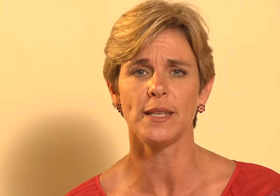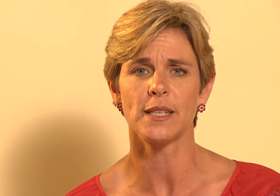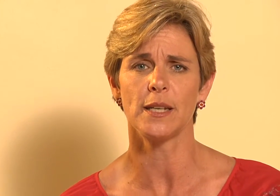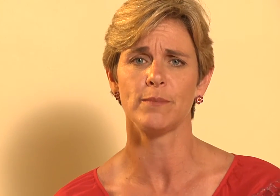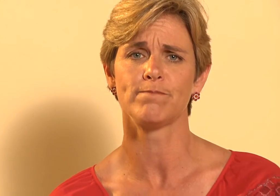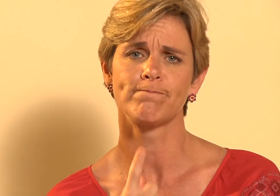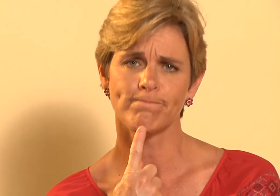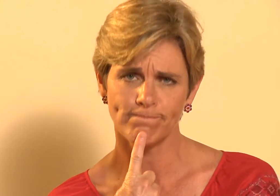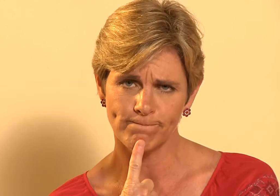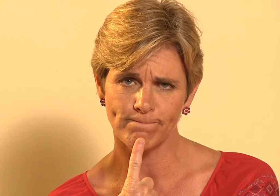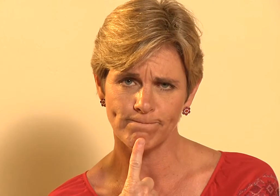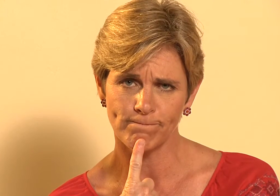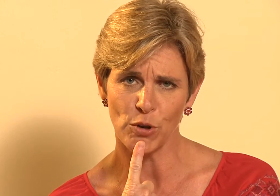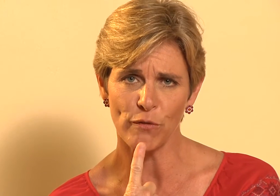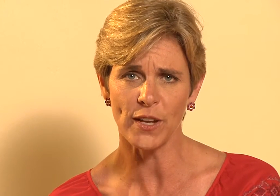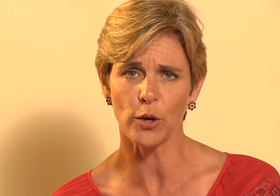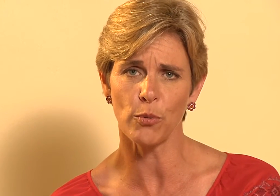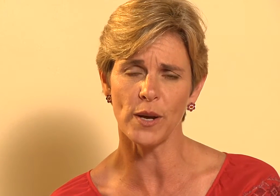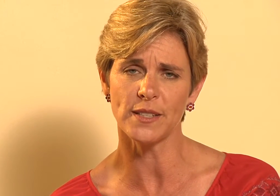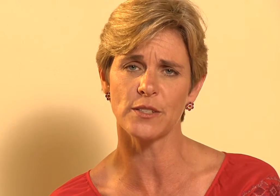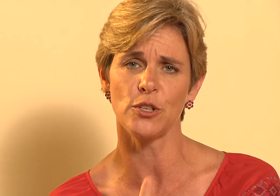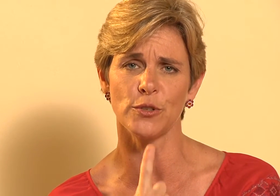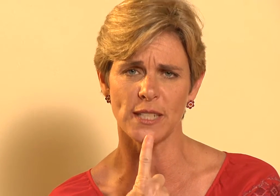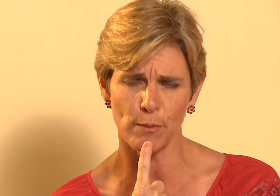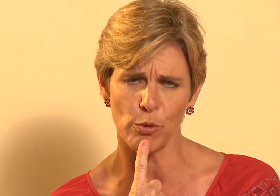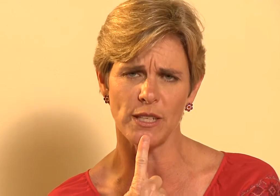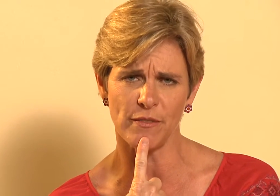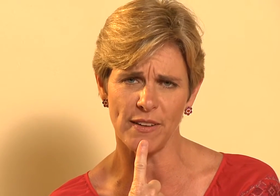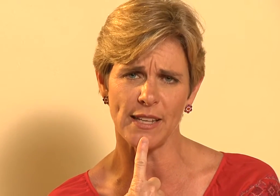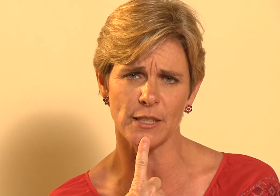Disappointed, your finger points to your disappointed face.